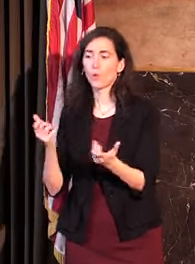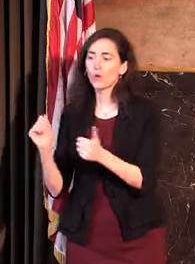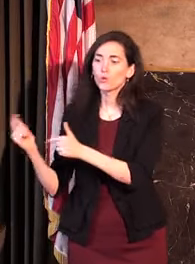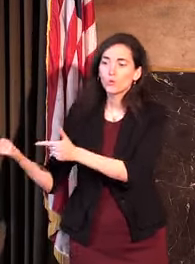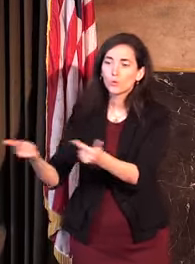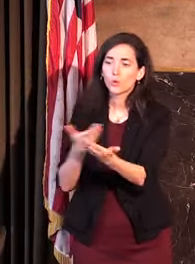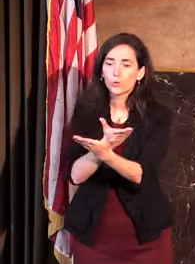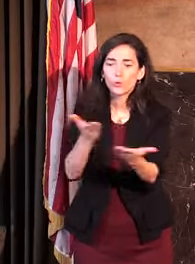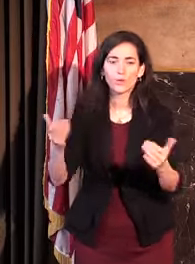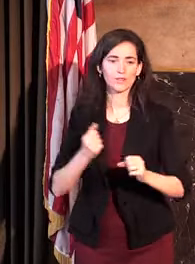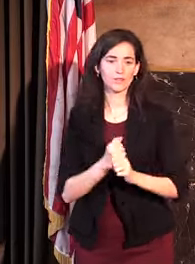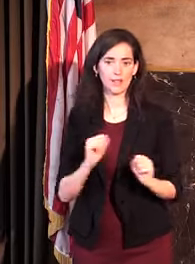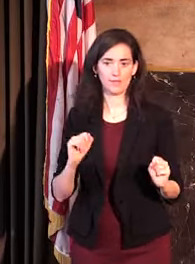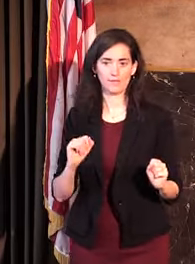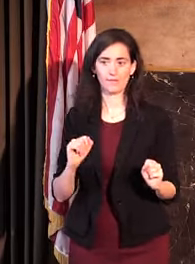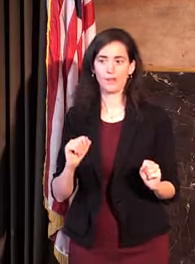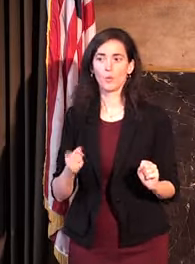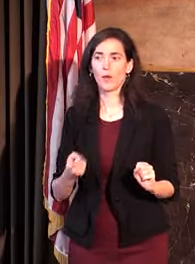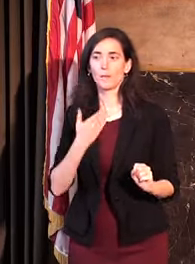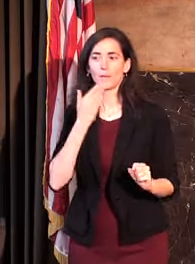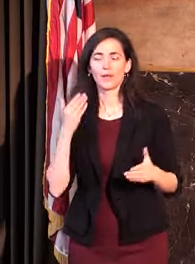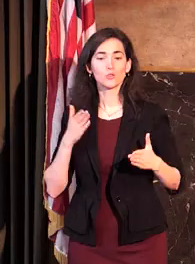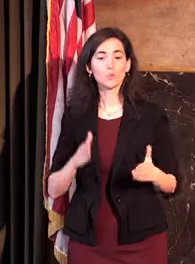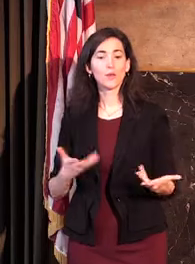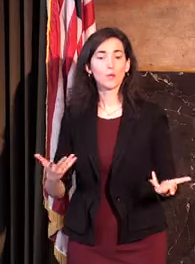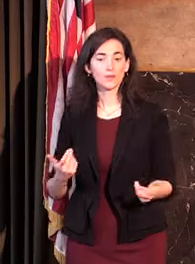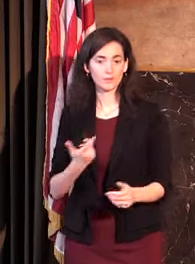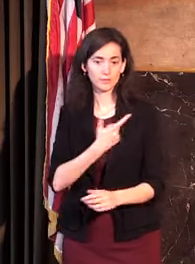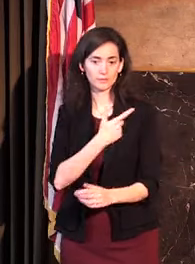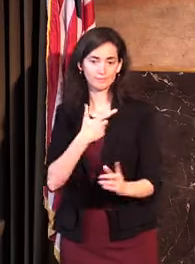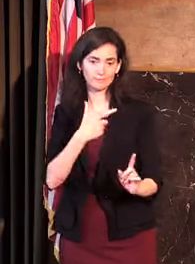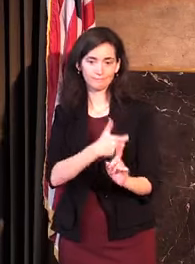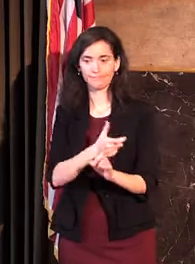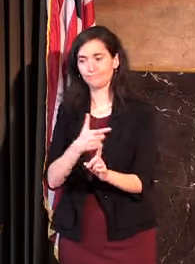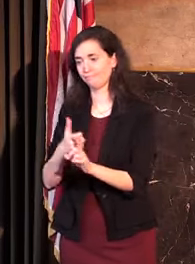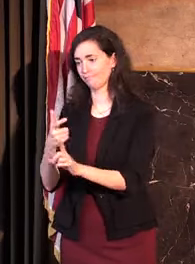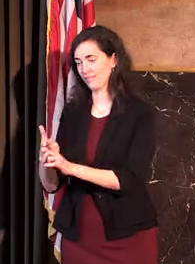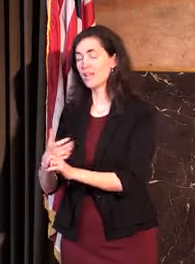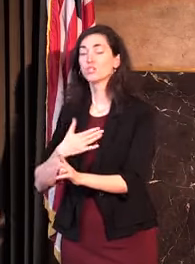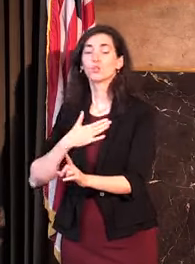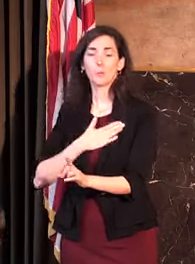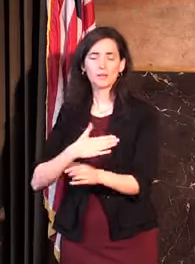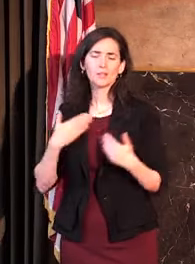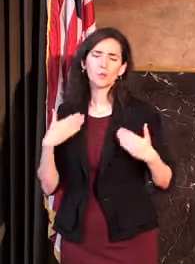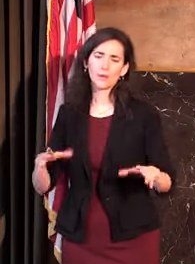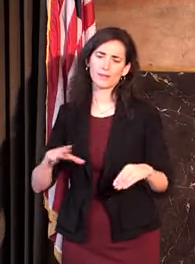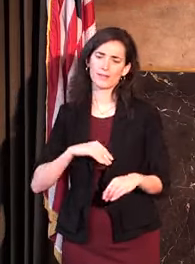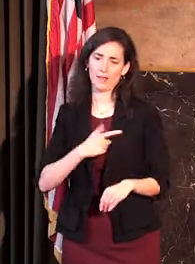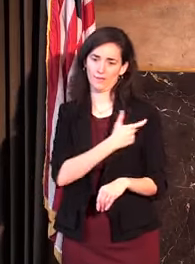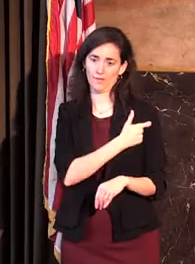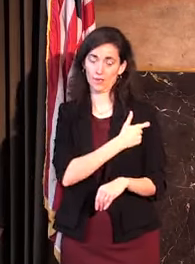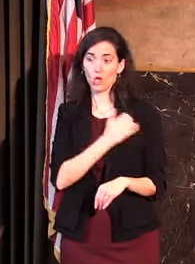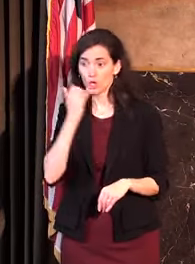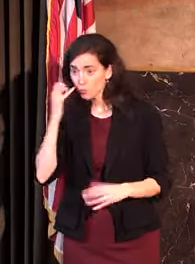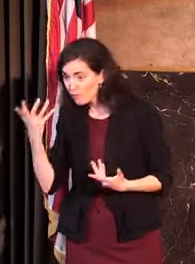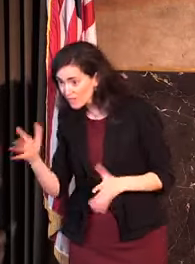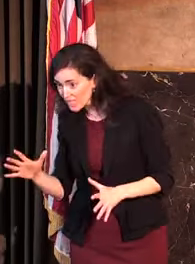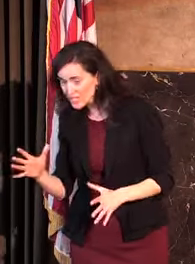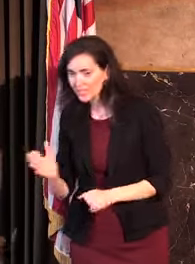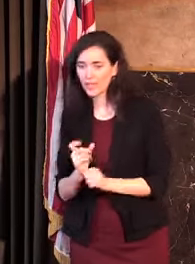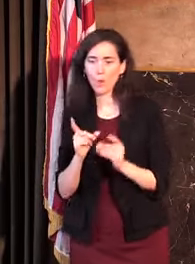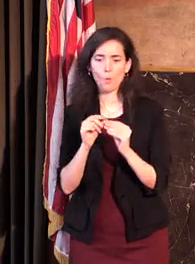have to keep you safe is vaccination. So please get vaccinated. If you are vaccinated, get your